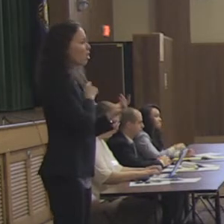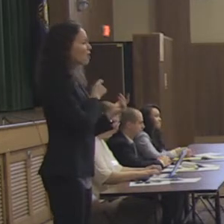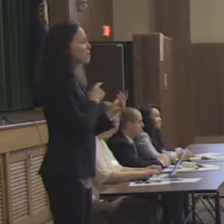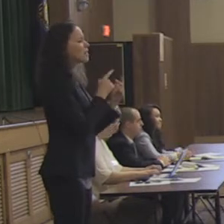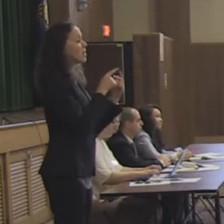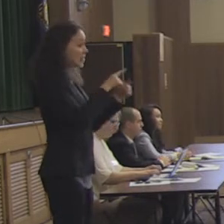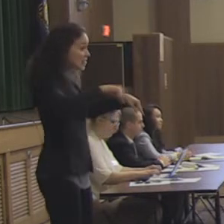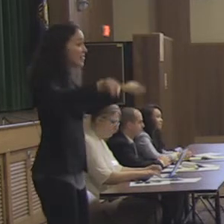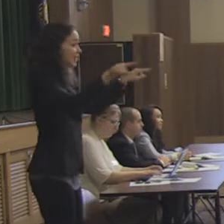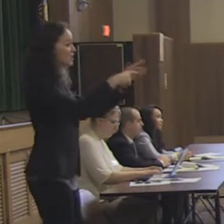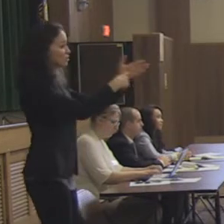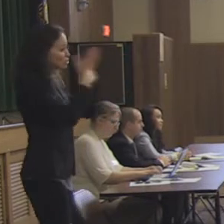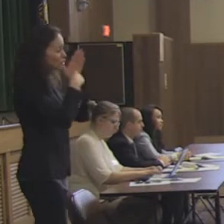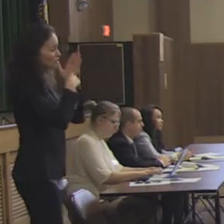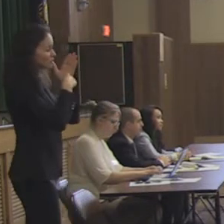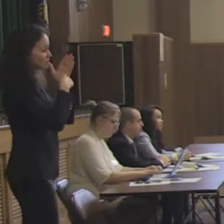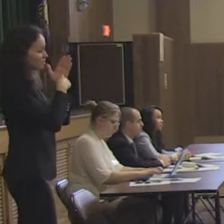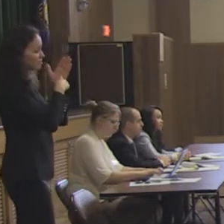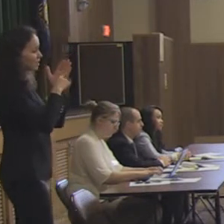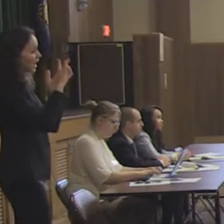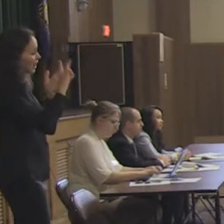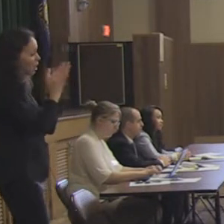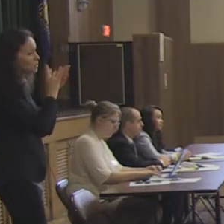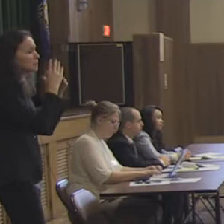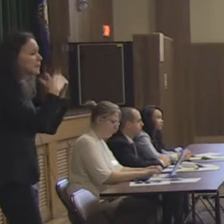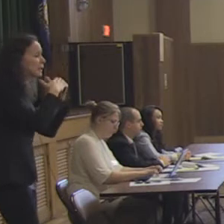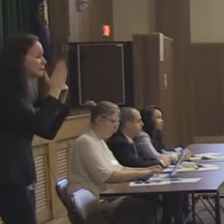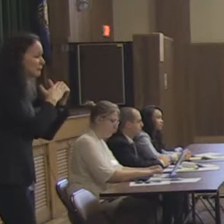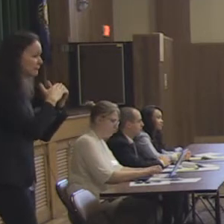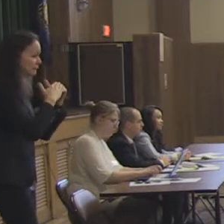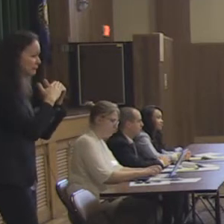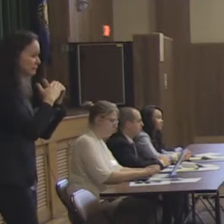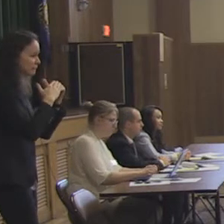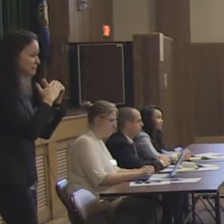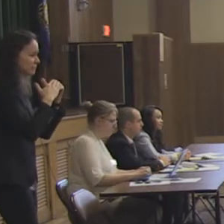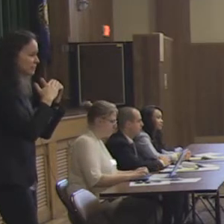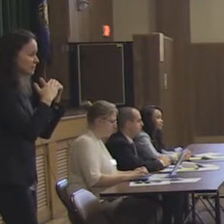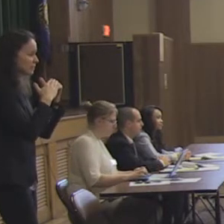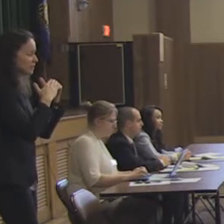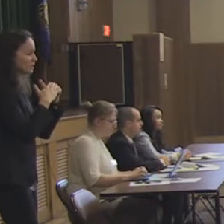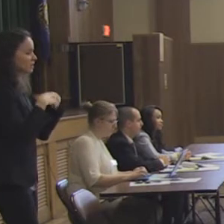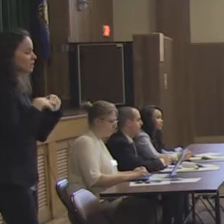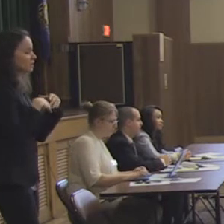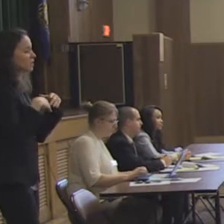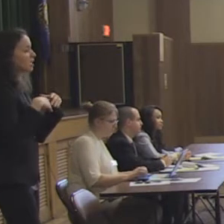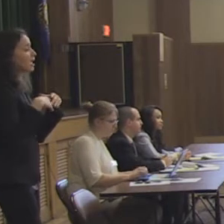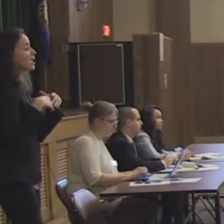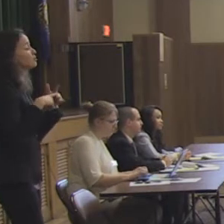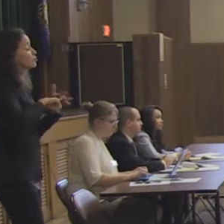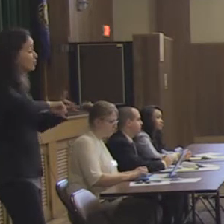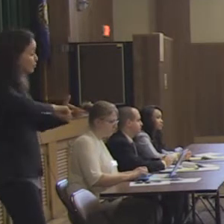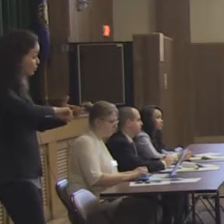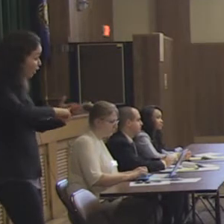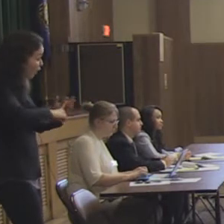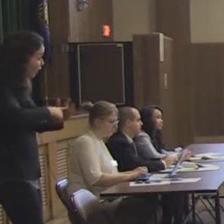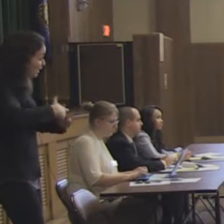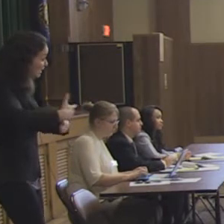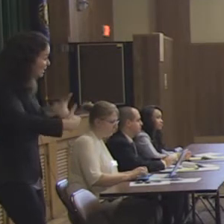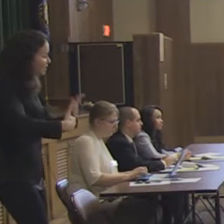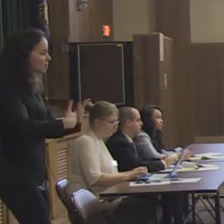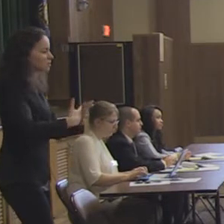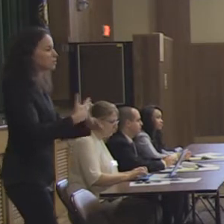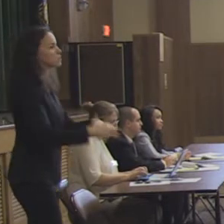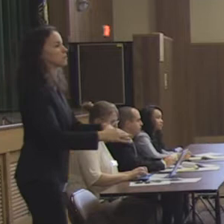all need to be required. We're finally getting it, but as a society, it's been very slow. Yeah. And